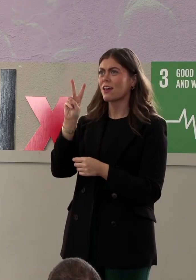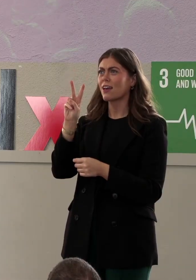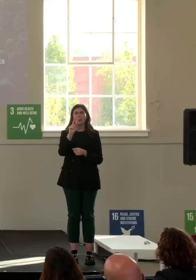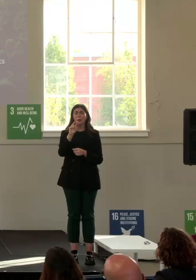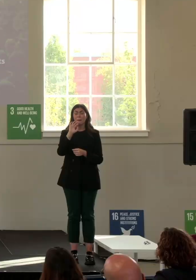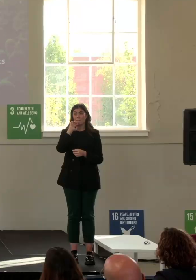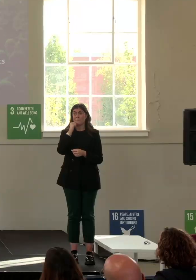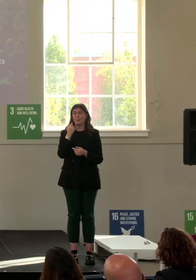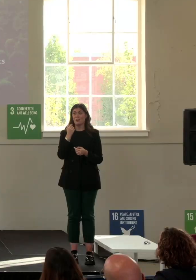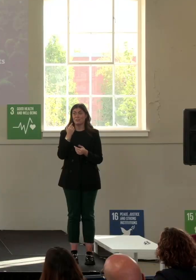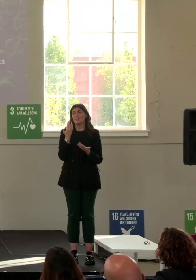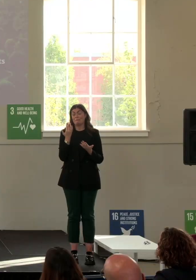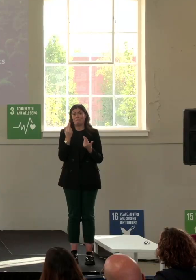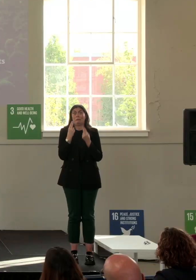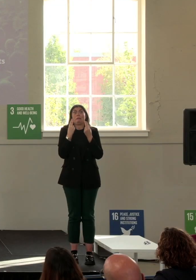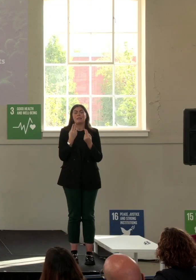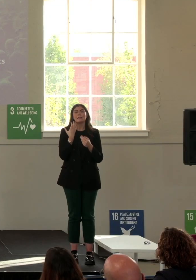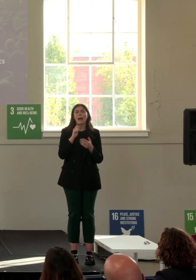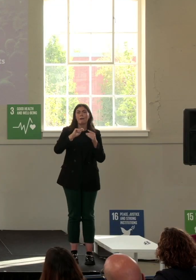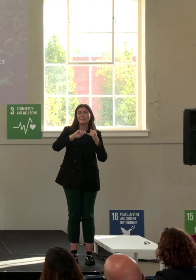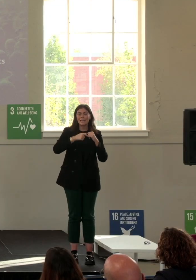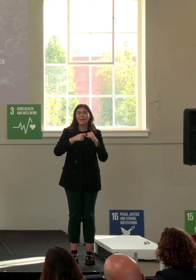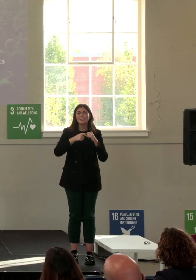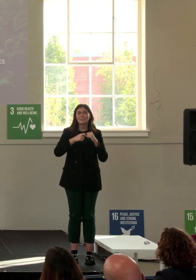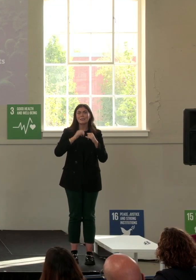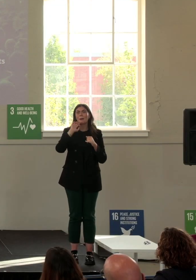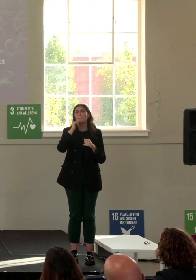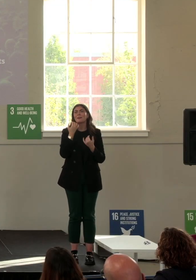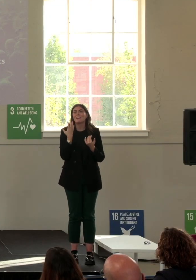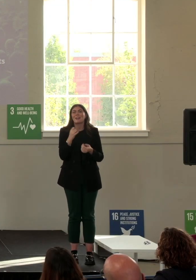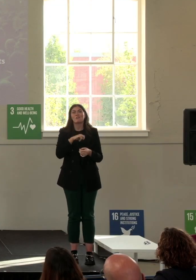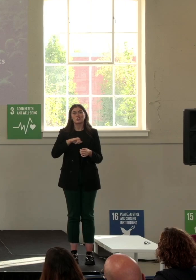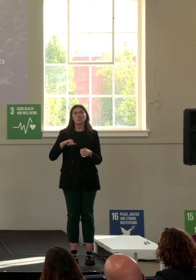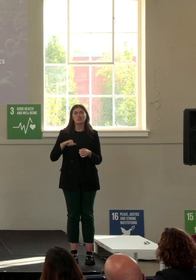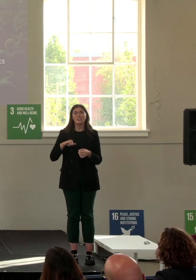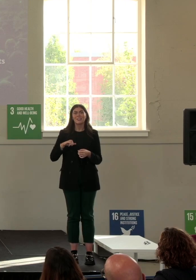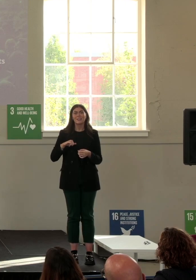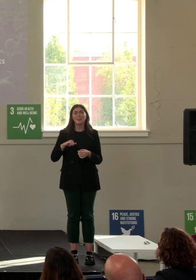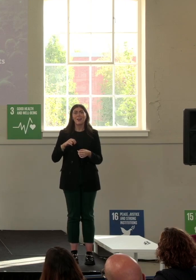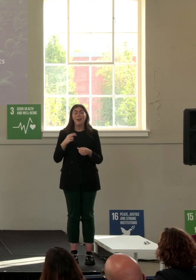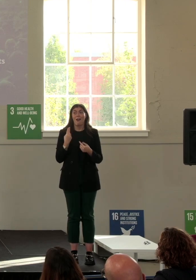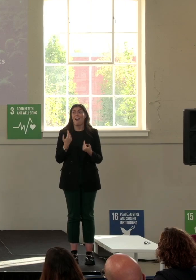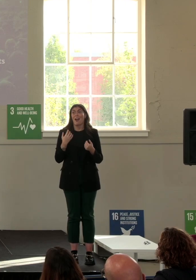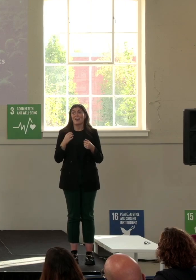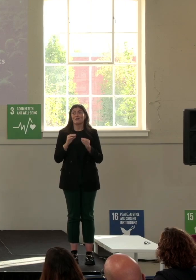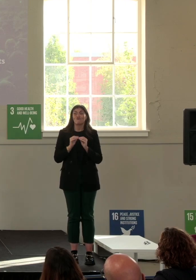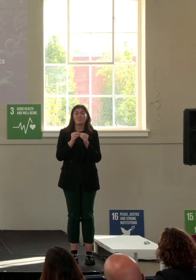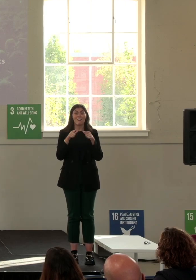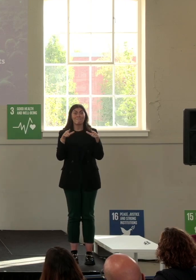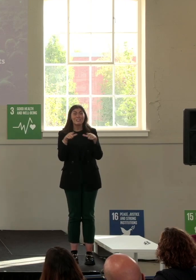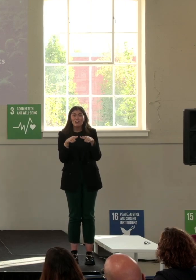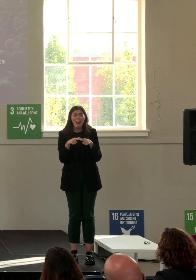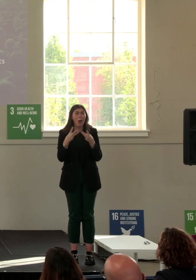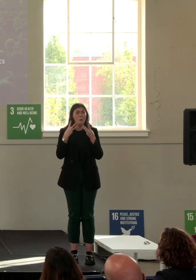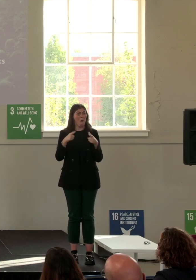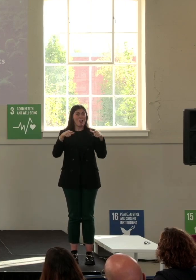compulsory for me to have a test, because I was having surgery. I was getting my vagina and I so wanted